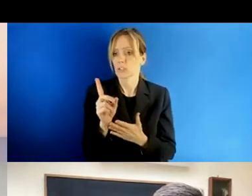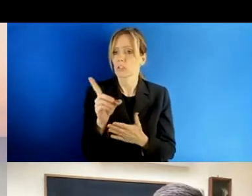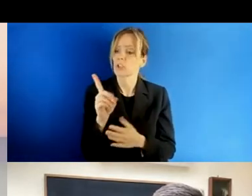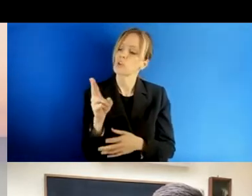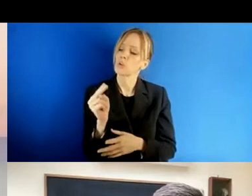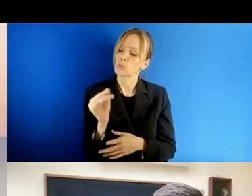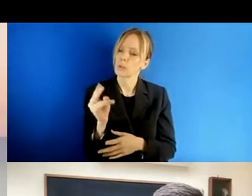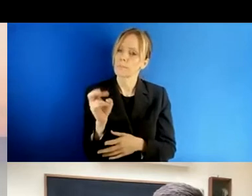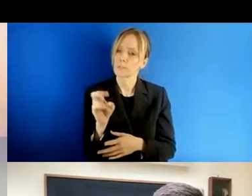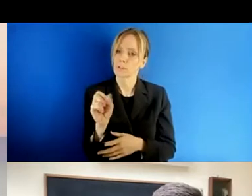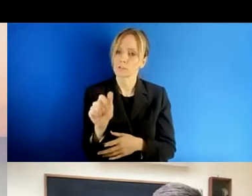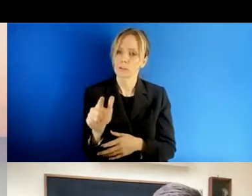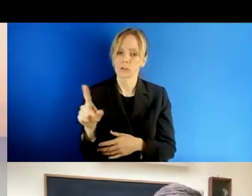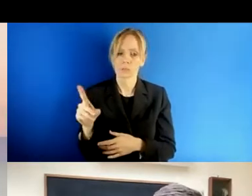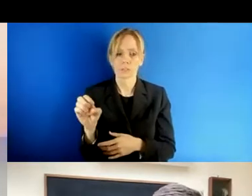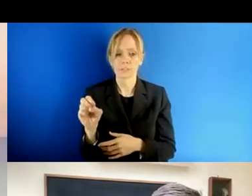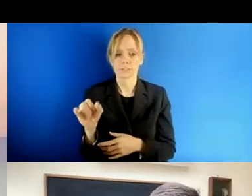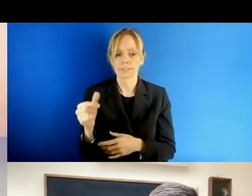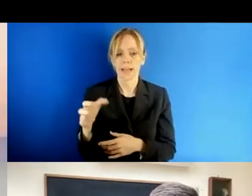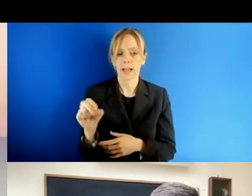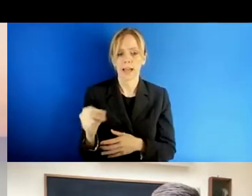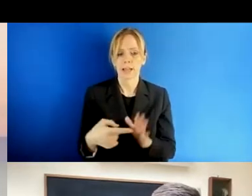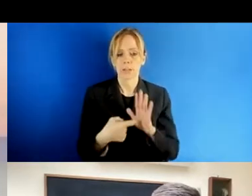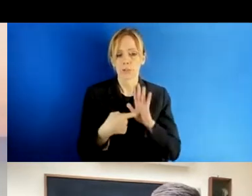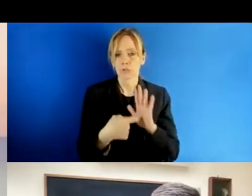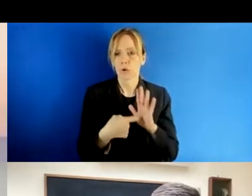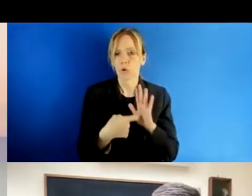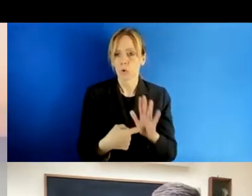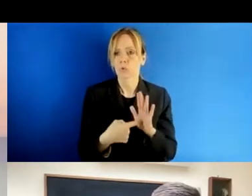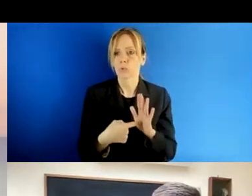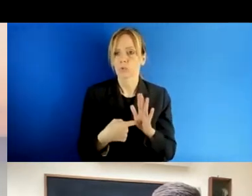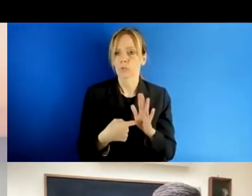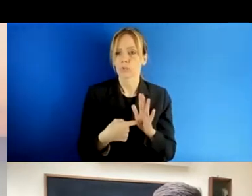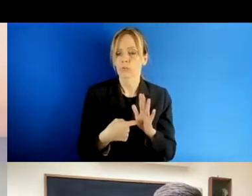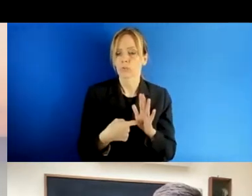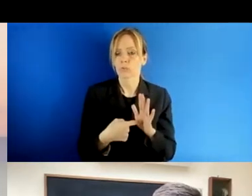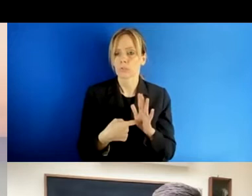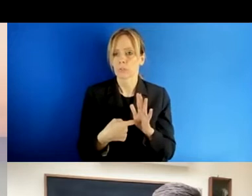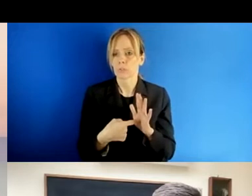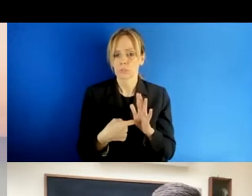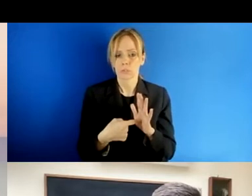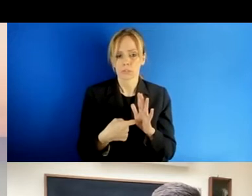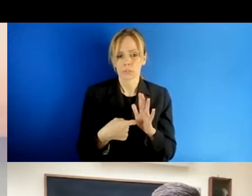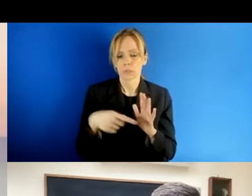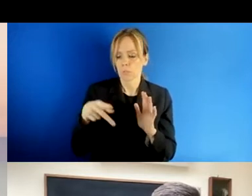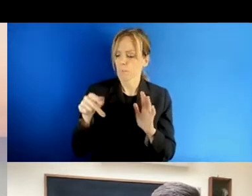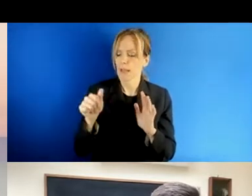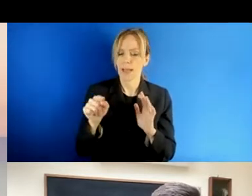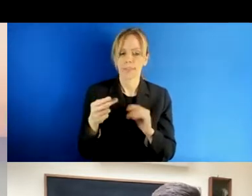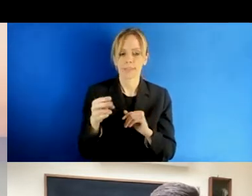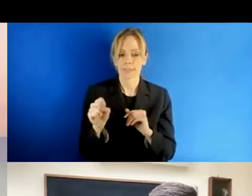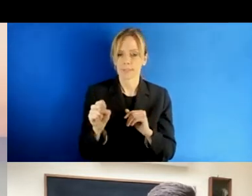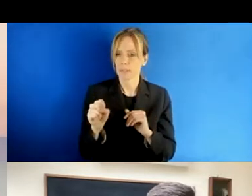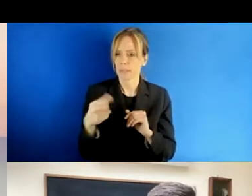been fantastic. Everyone uses them, from people with strollers to bicyclists to wheelchair